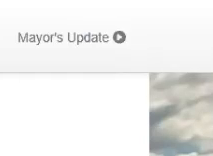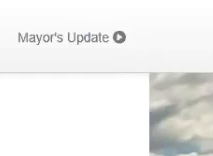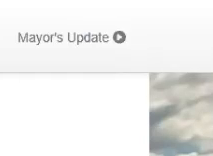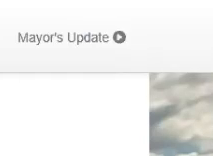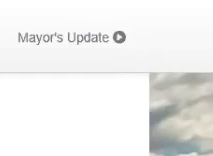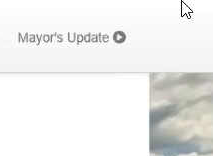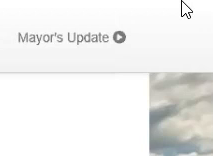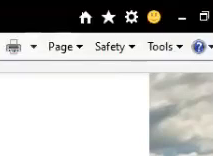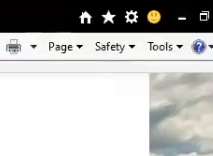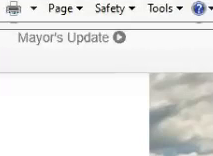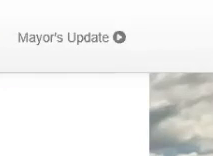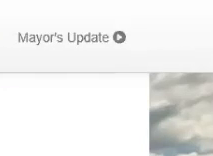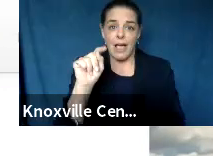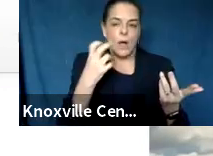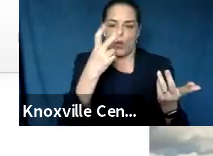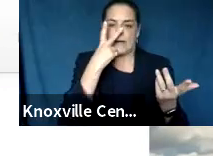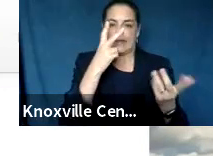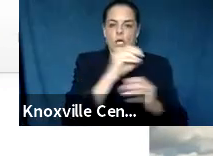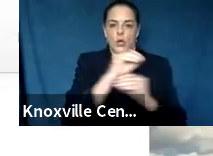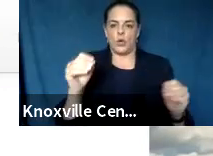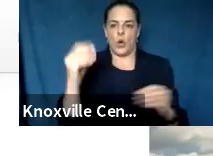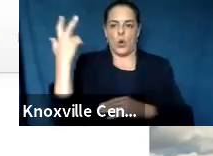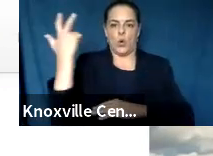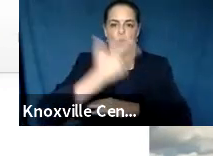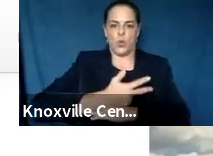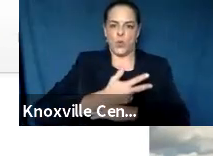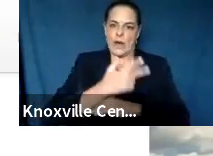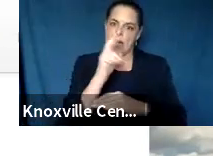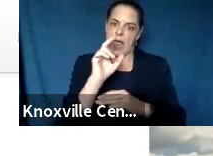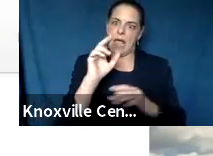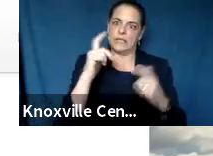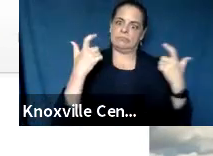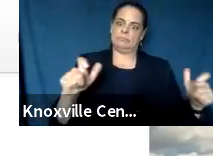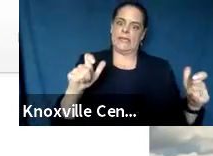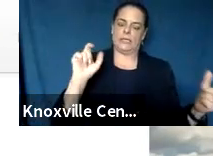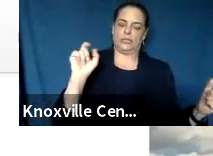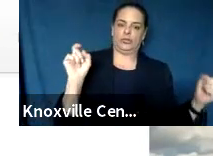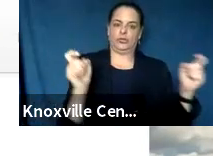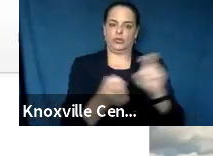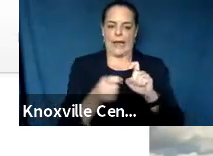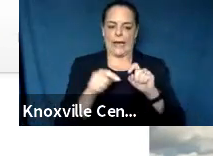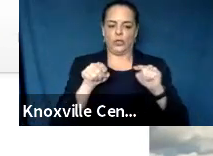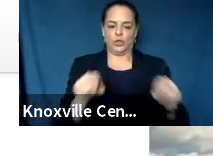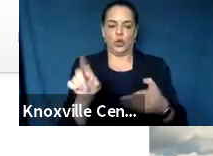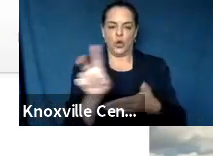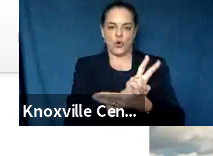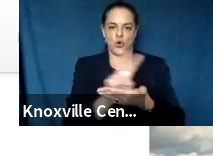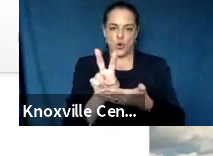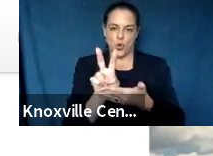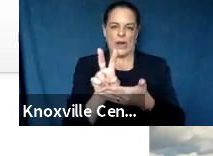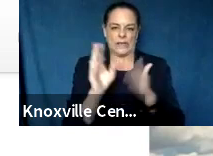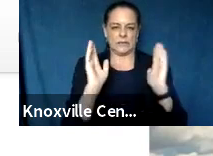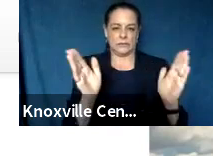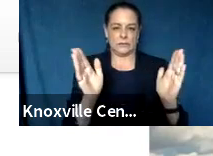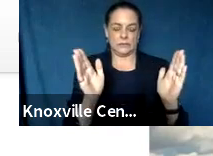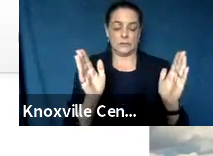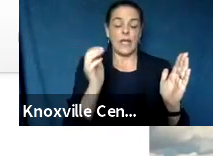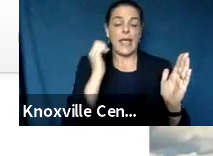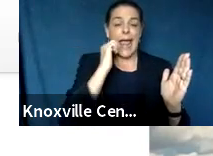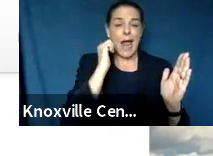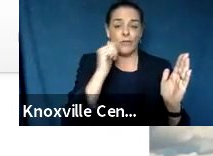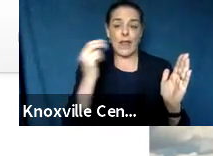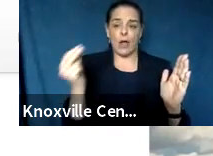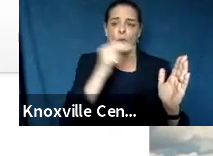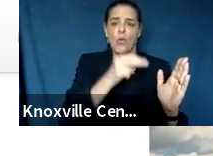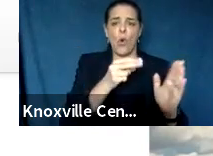what we want to see is no 3-day statistically significant shifts within a 2-week time period. Every day, we look back